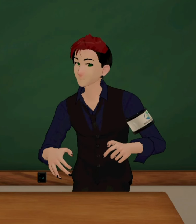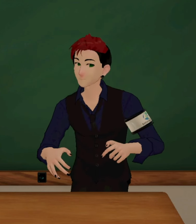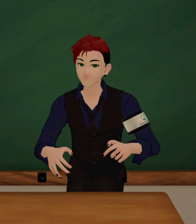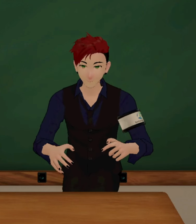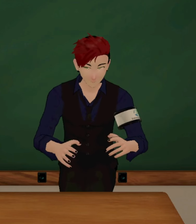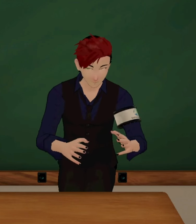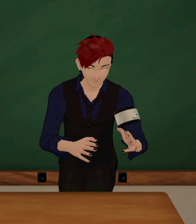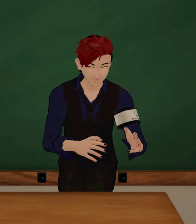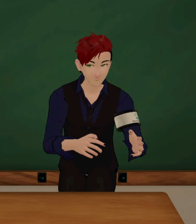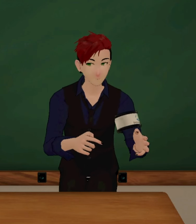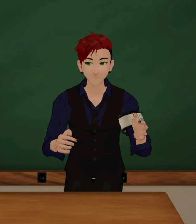As.